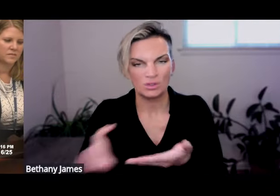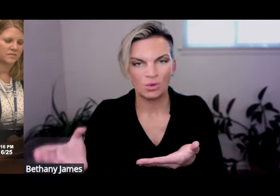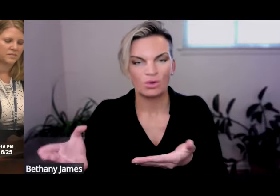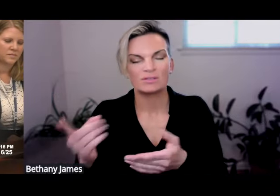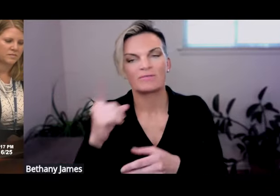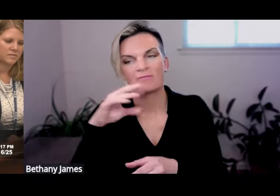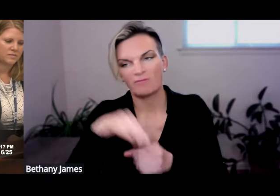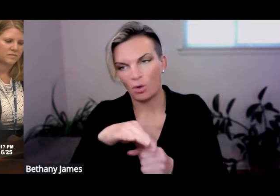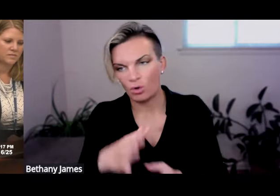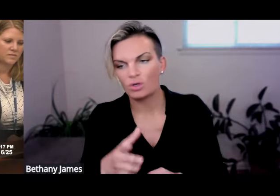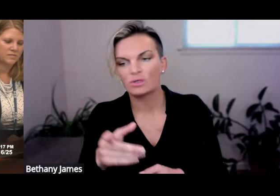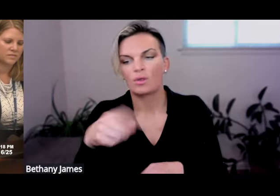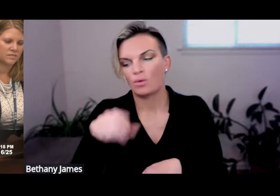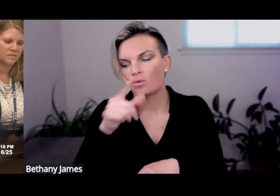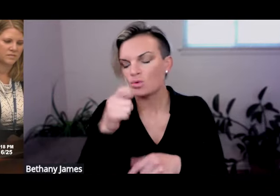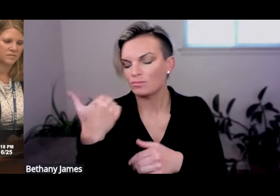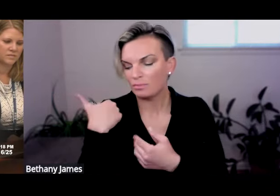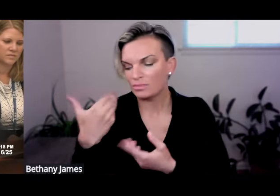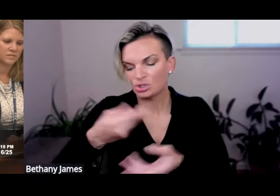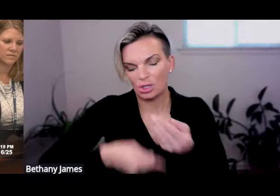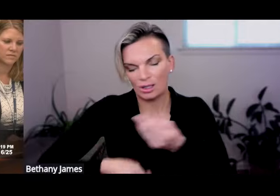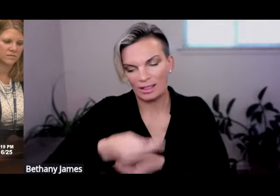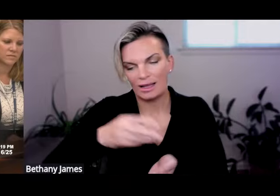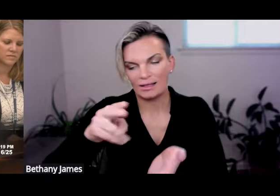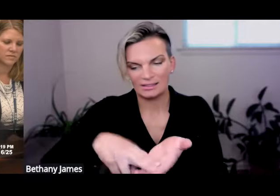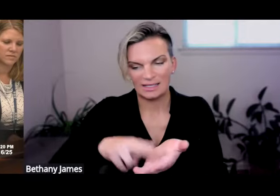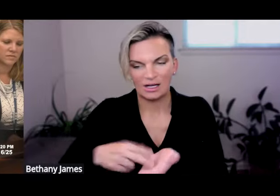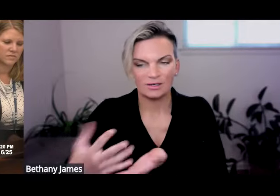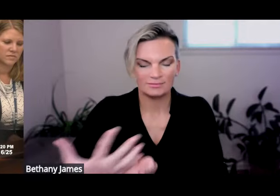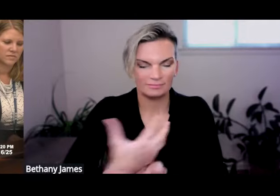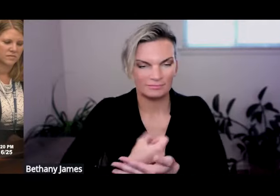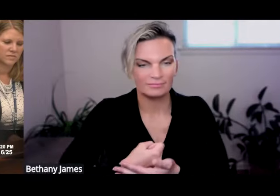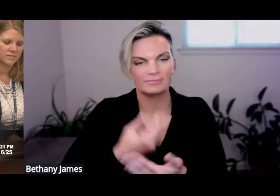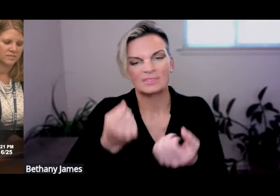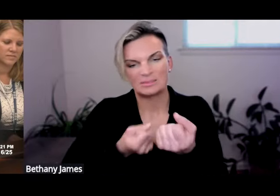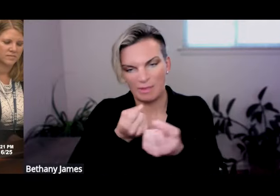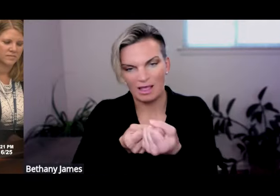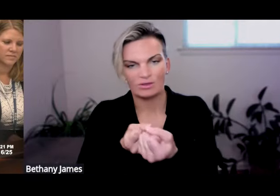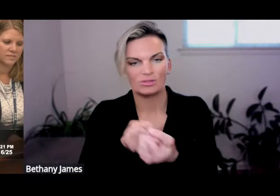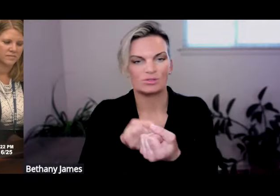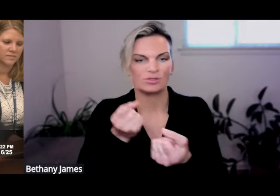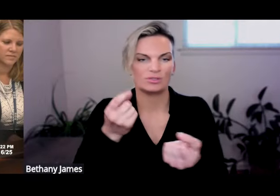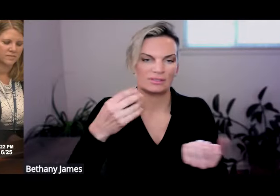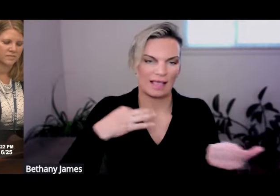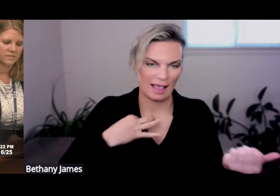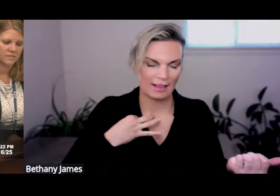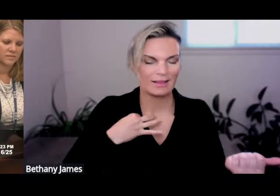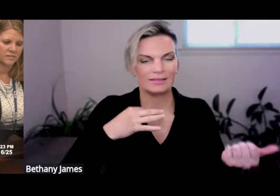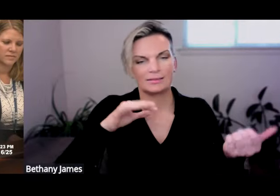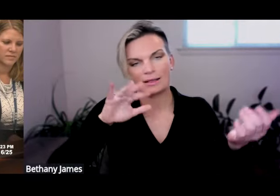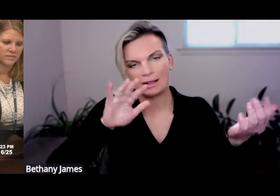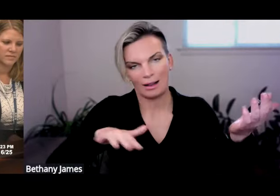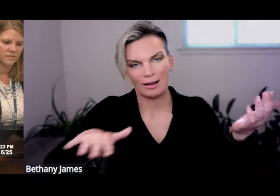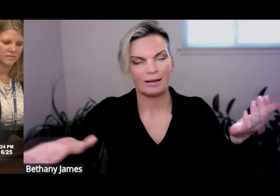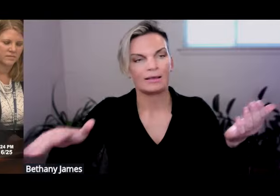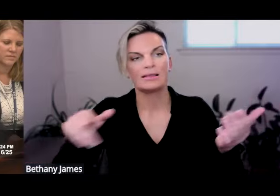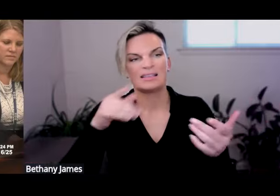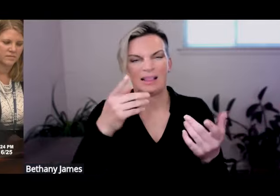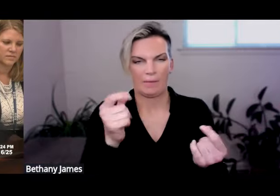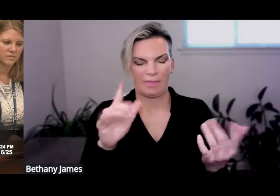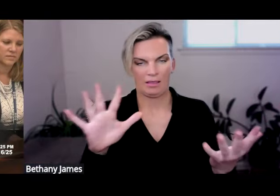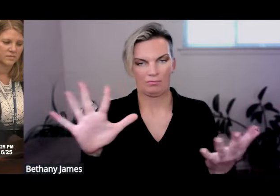et cetera, petition candidates, sponsors, et cetera, of everything. So just to kind of delineate that a little bit better, that is one of the